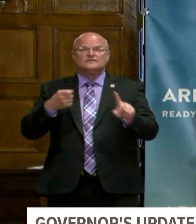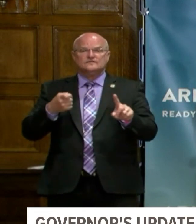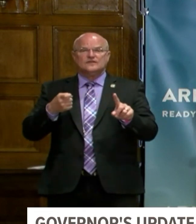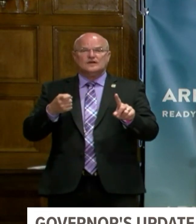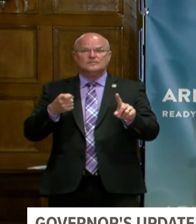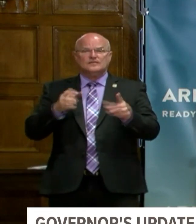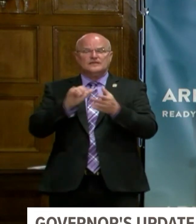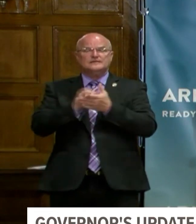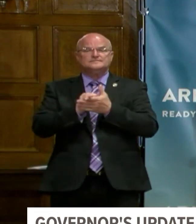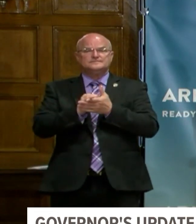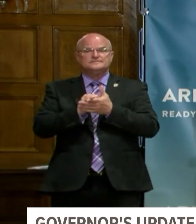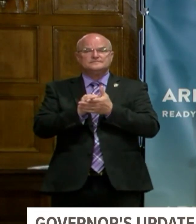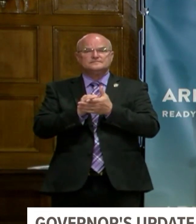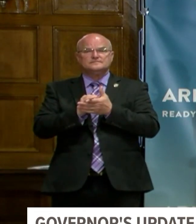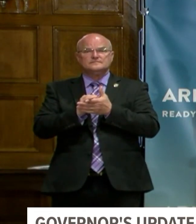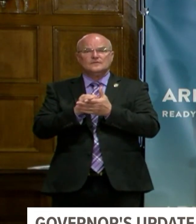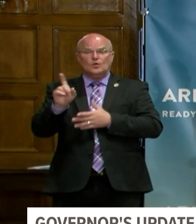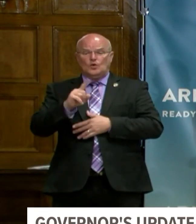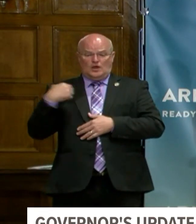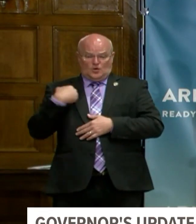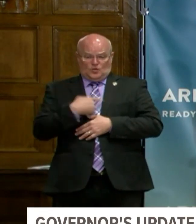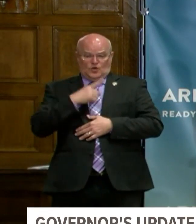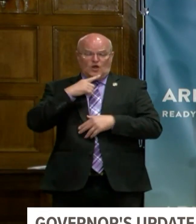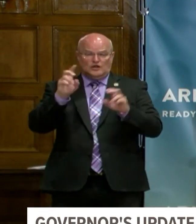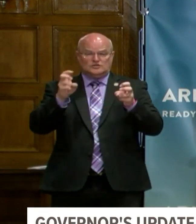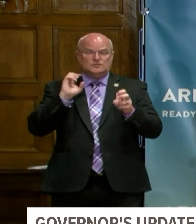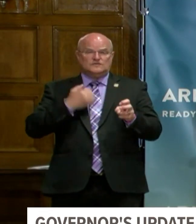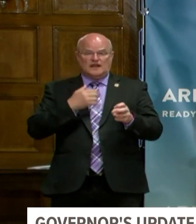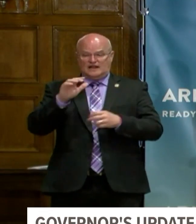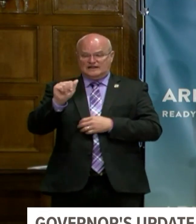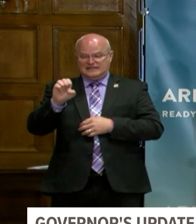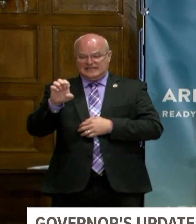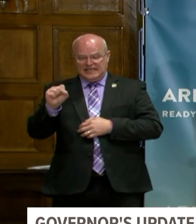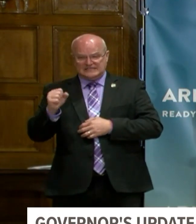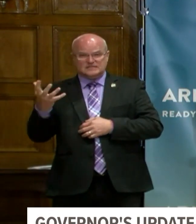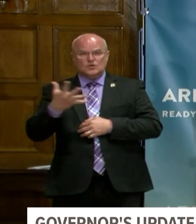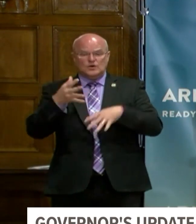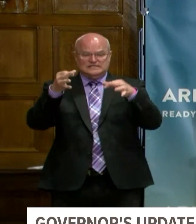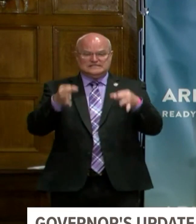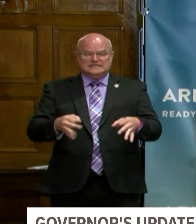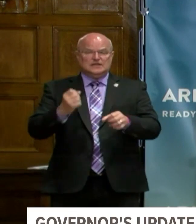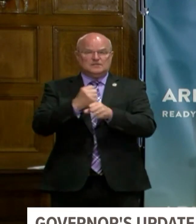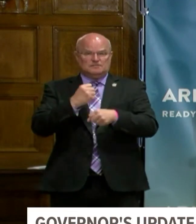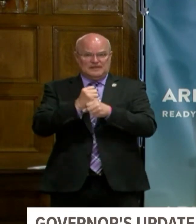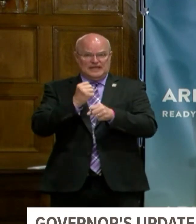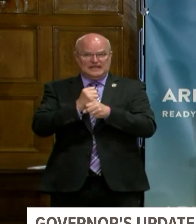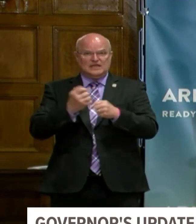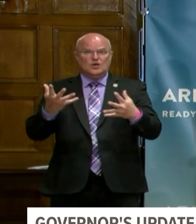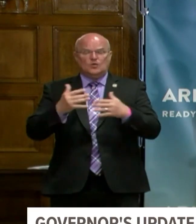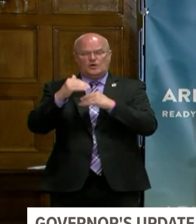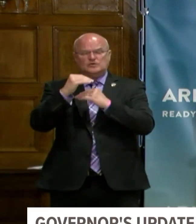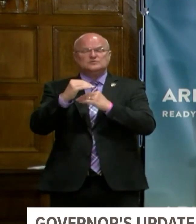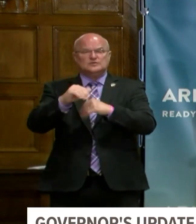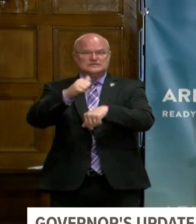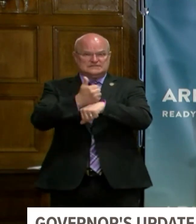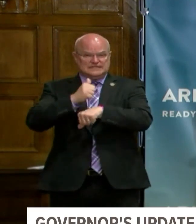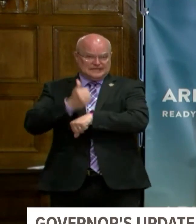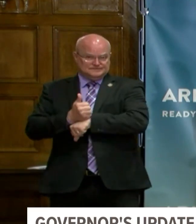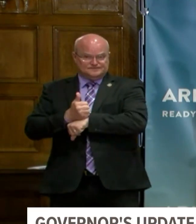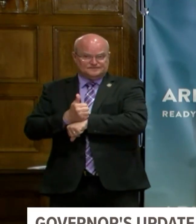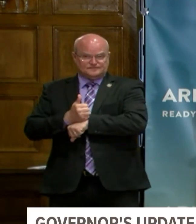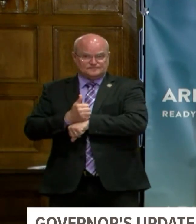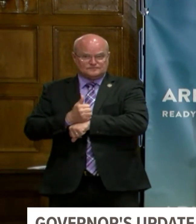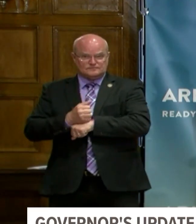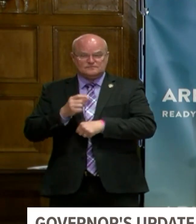from where we are in terms of our cases and what decisions we should make and what restrictions we should put on